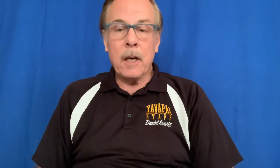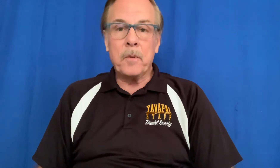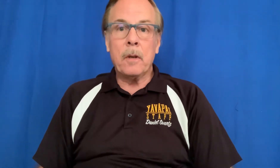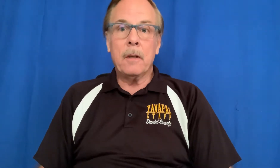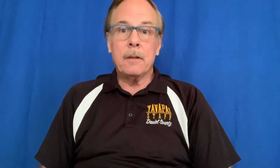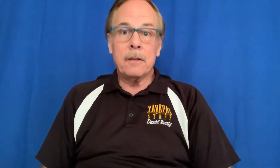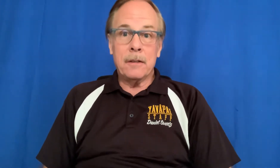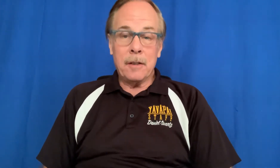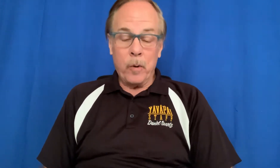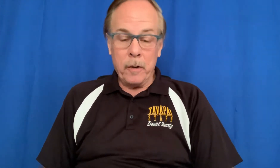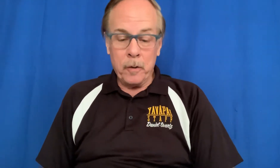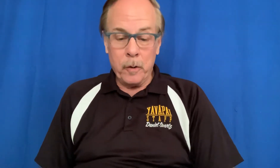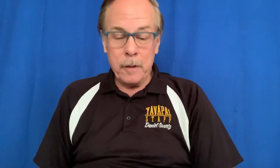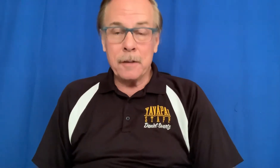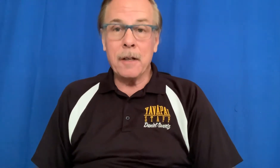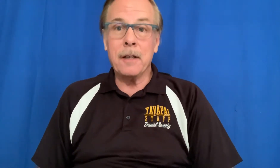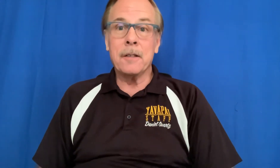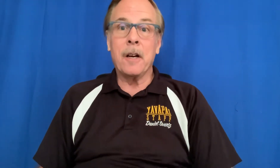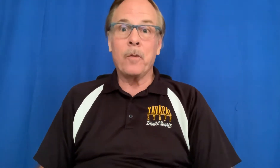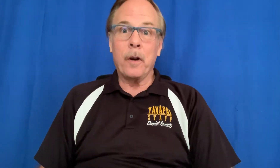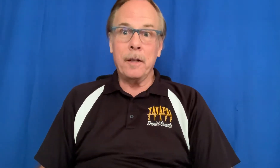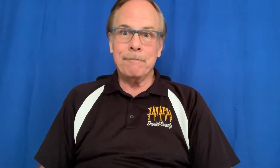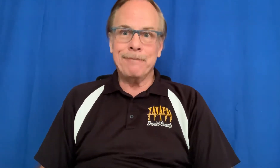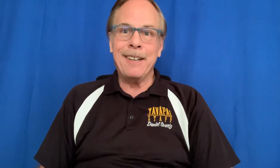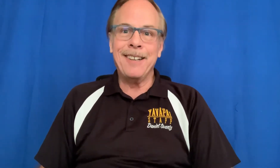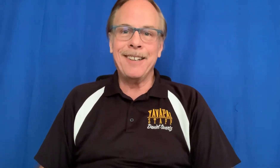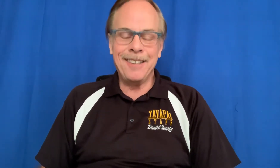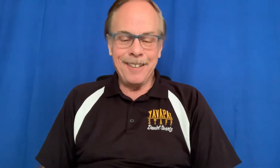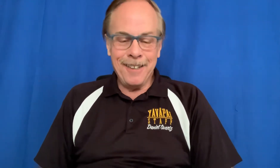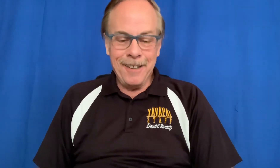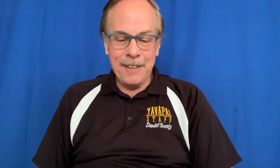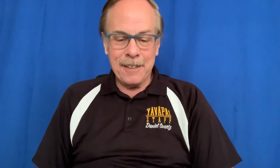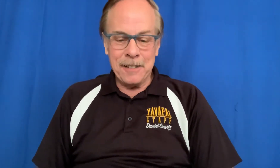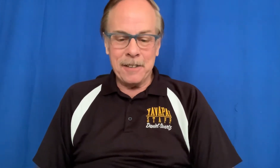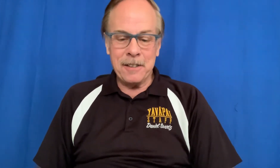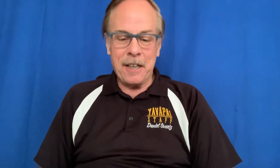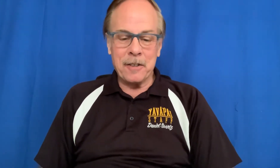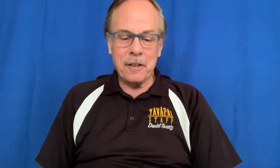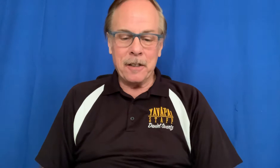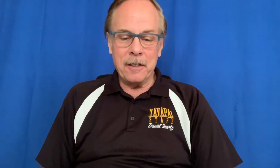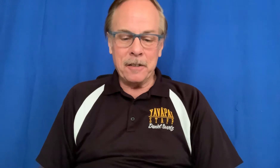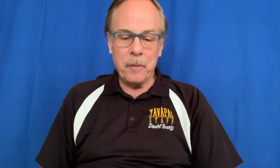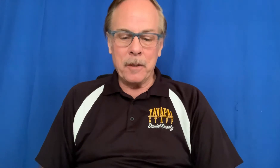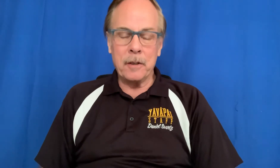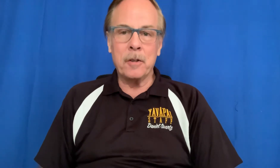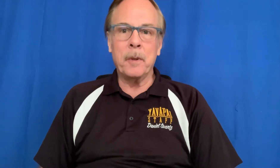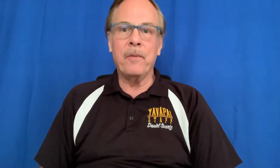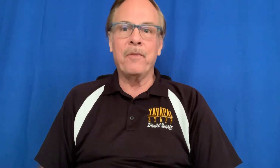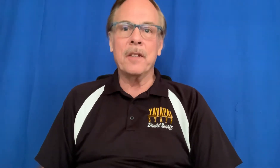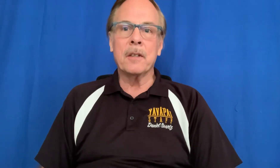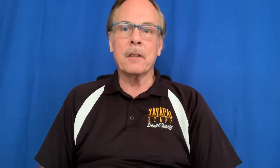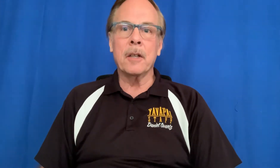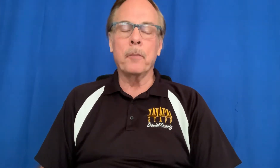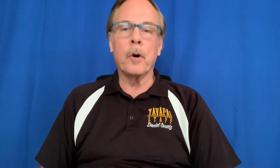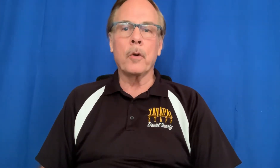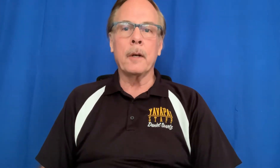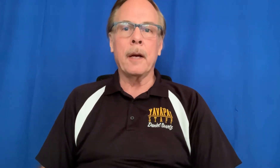Conceptually, the way they're doing this sign, it's not right. Because this is actually something to be physically broken, as